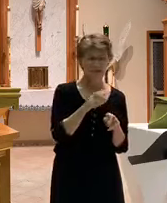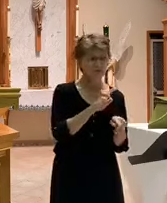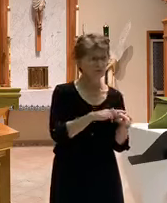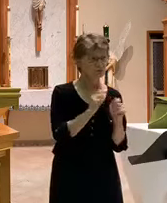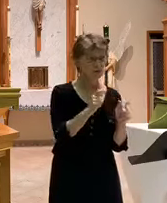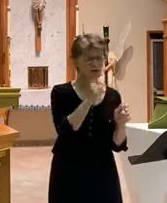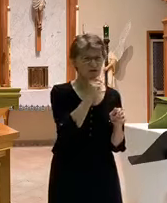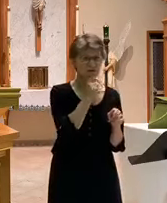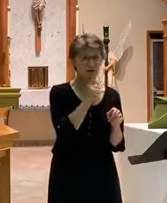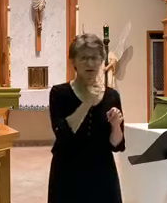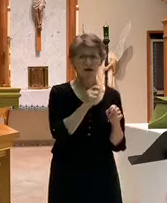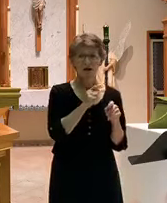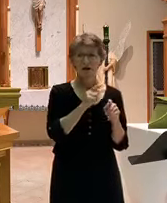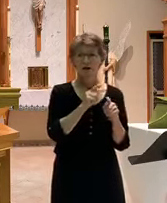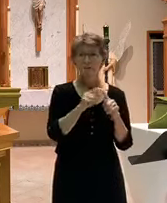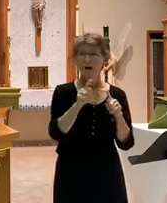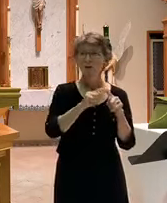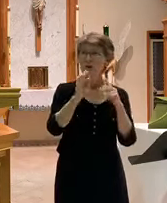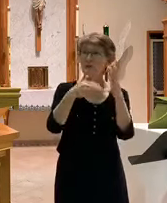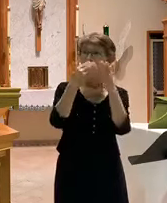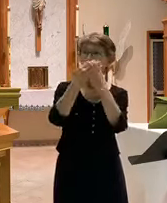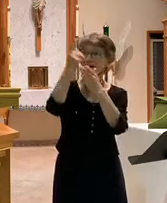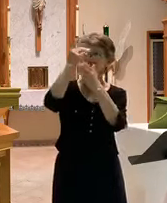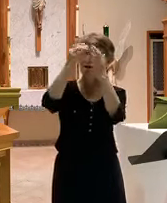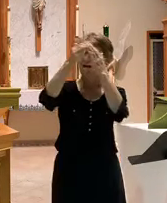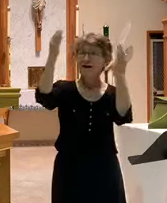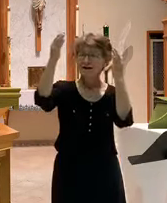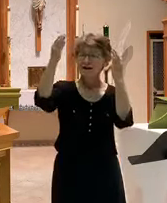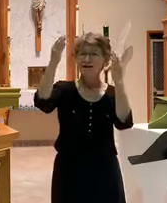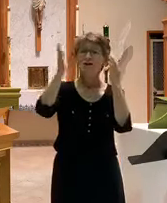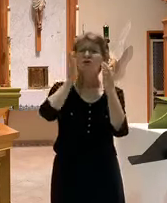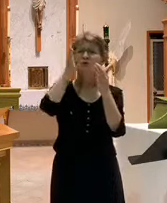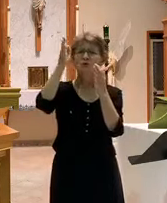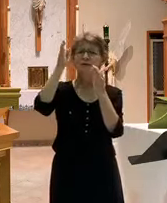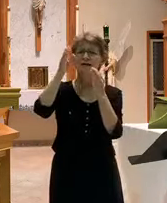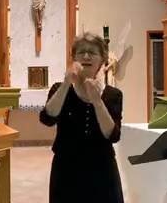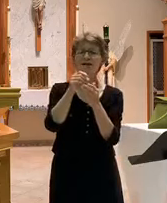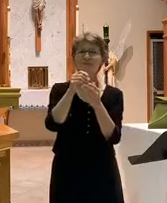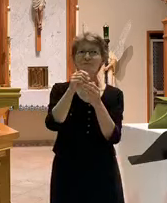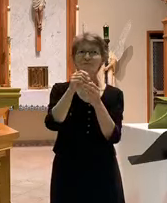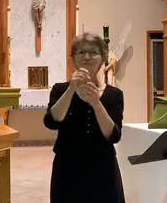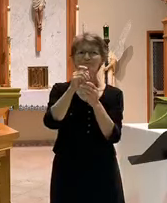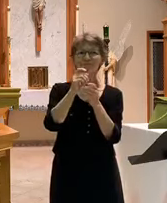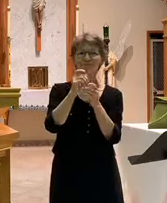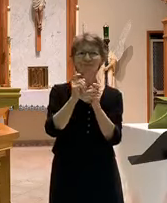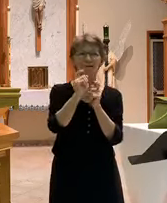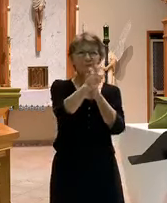we receive in the next will outweigh the evil we receive in this life.